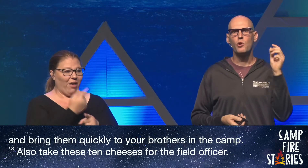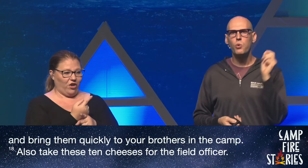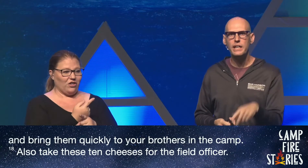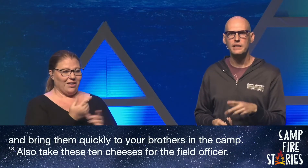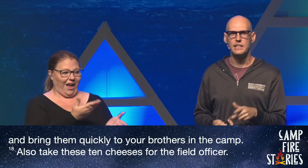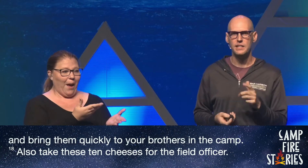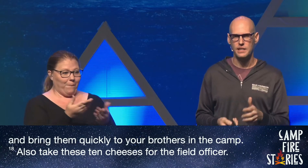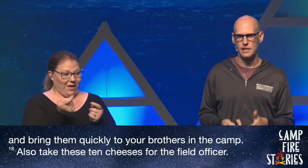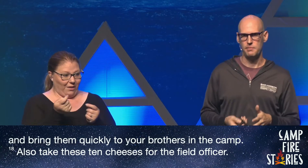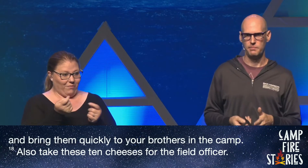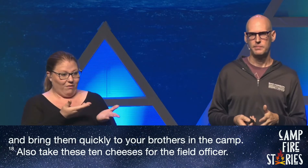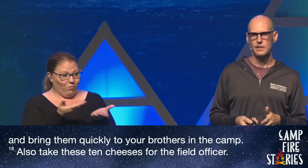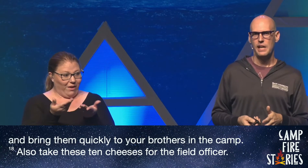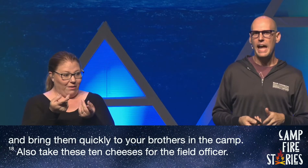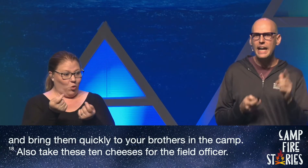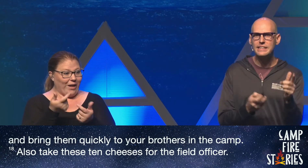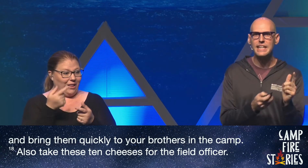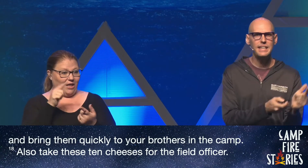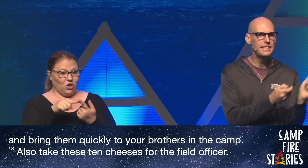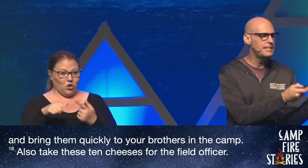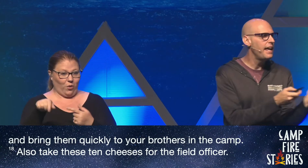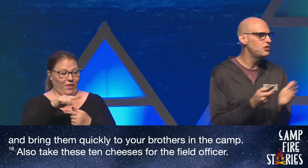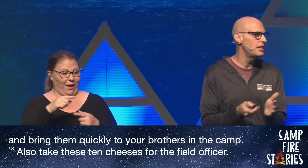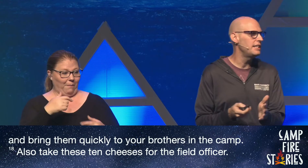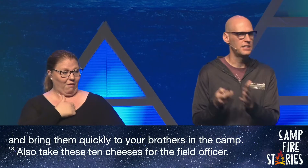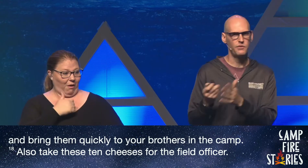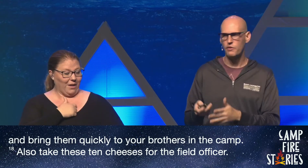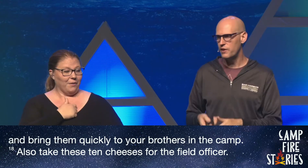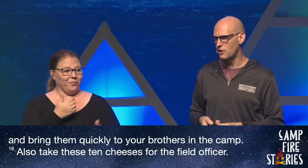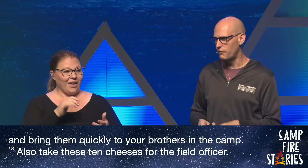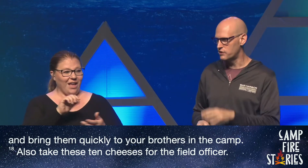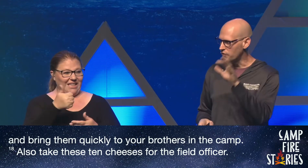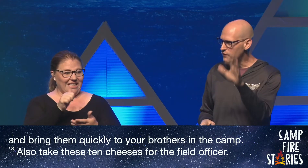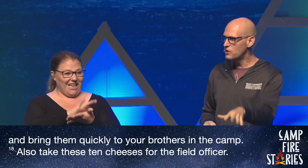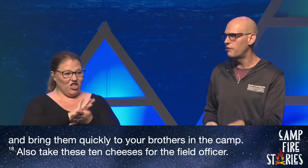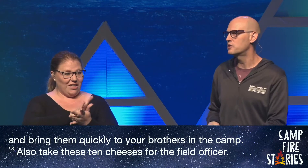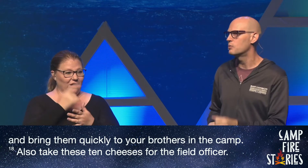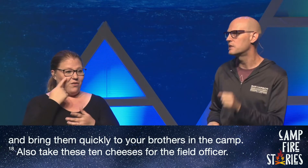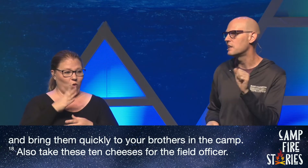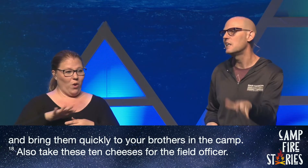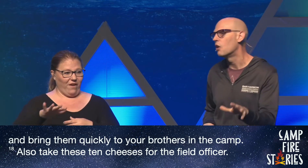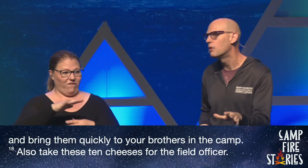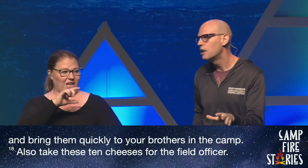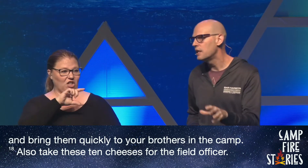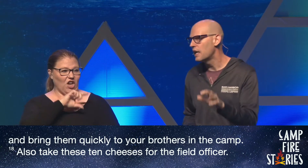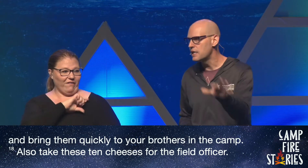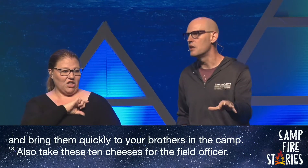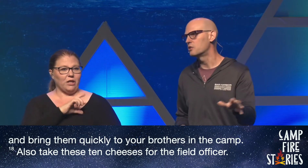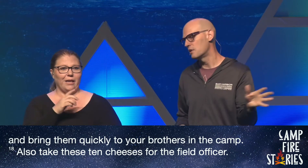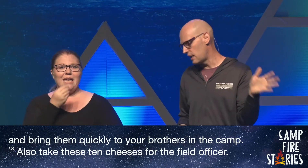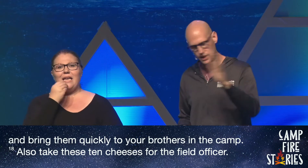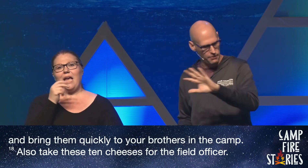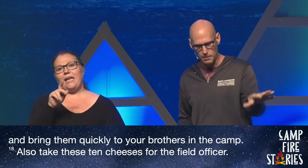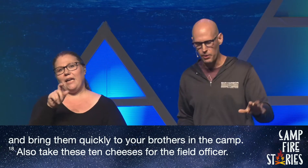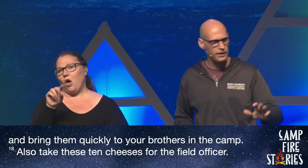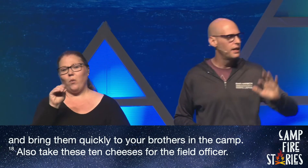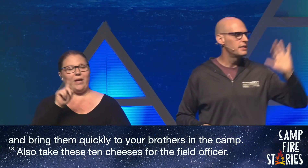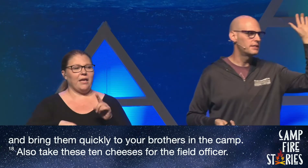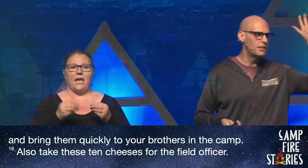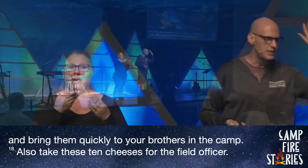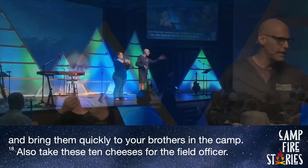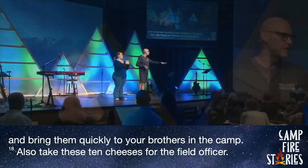them quickly to them. And take the 10 cheeses for the field officer. The field officer was in keto. He ate keto, so you can't give him the